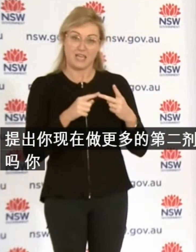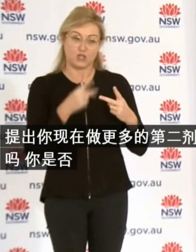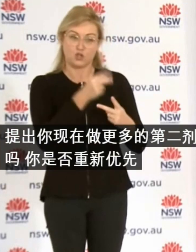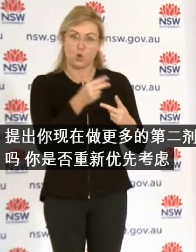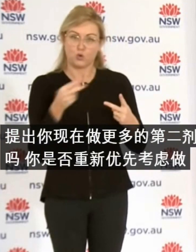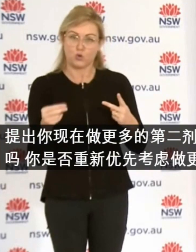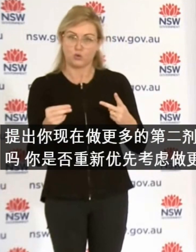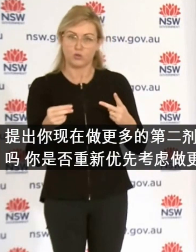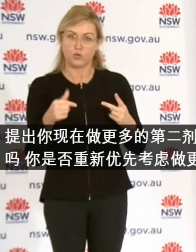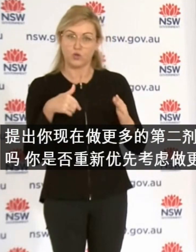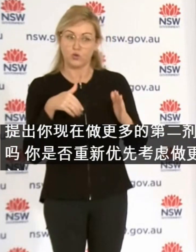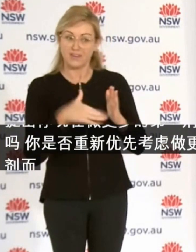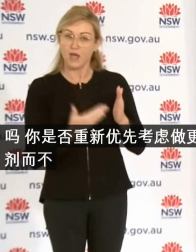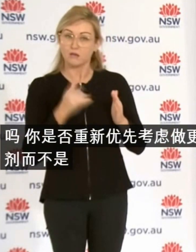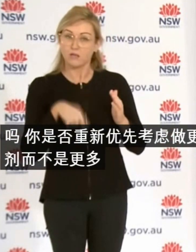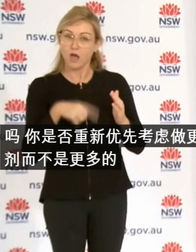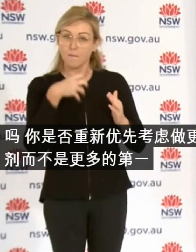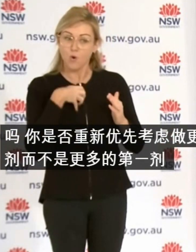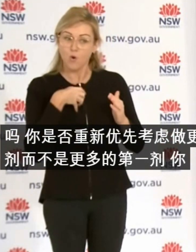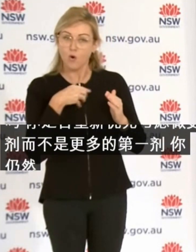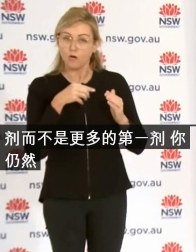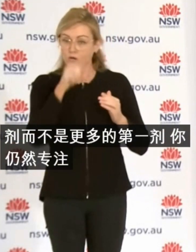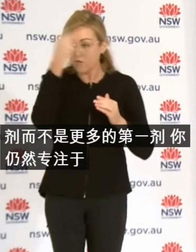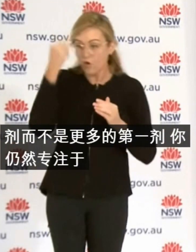Are you reprioritising to do more second doses than more first